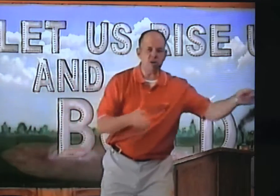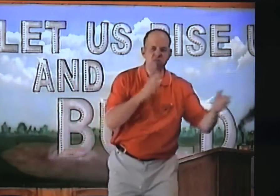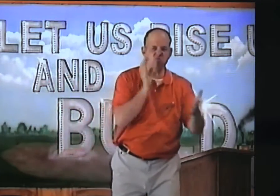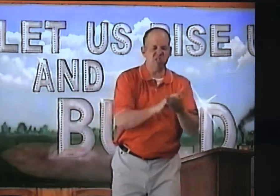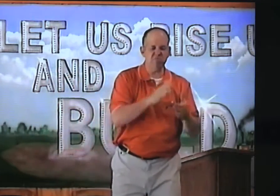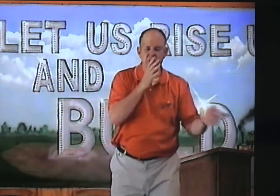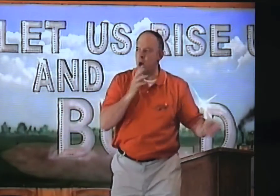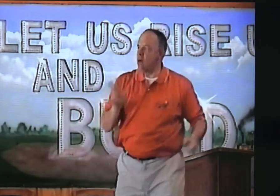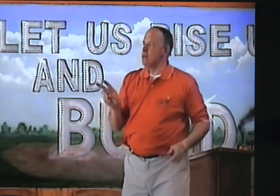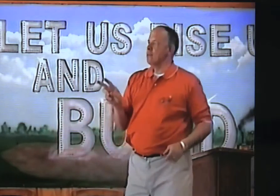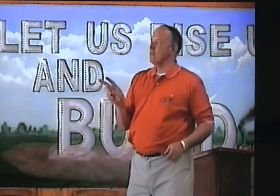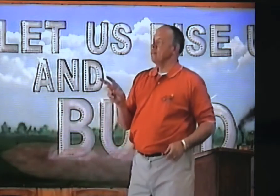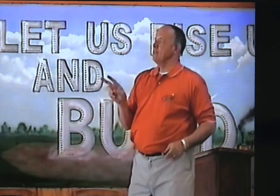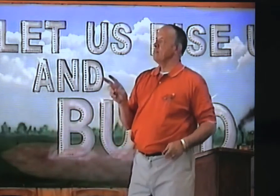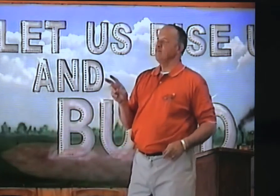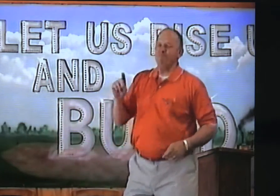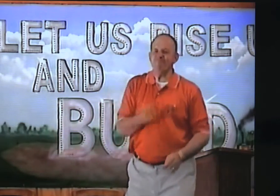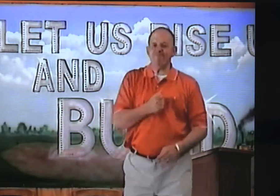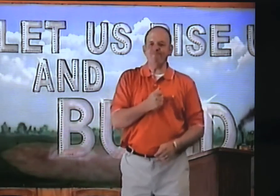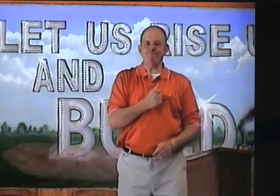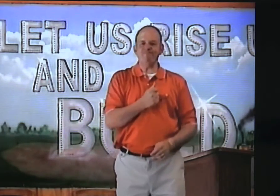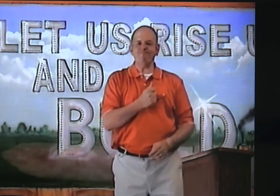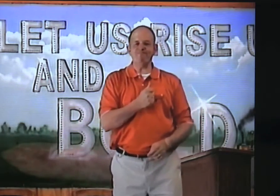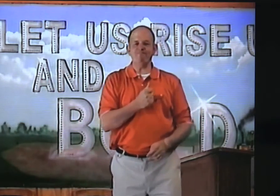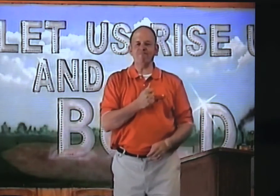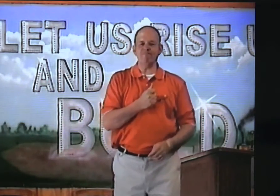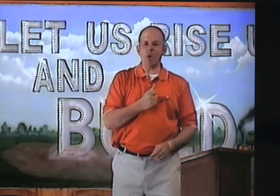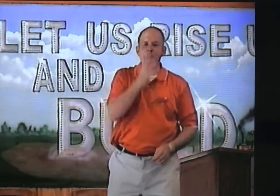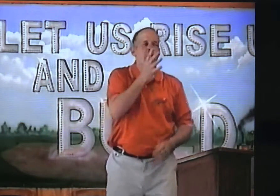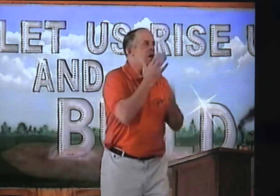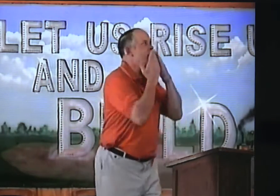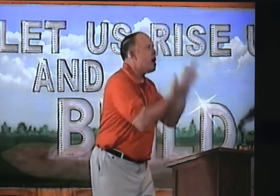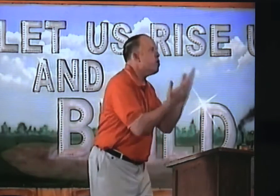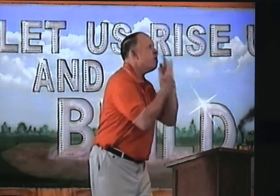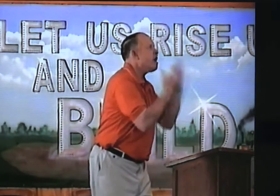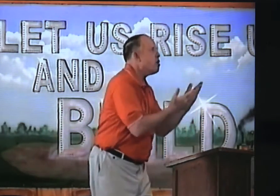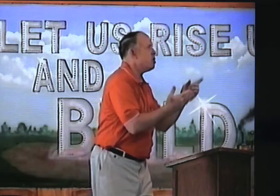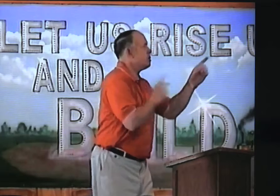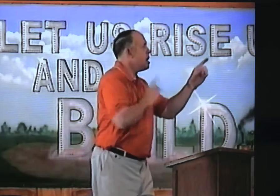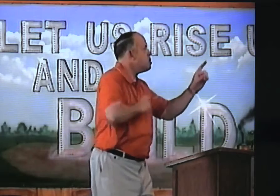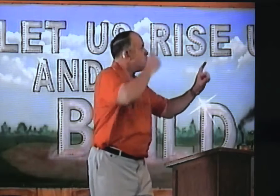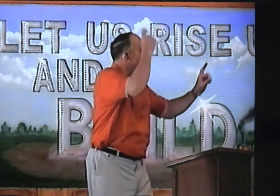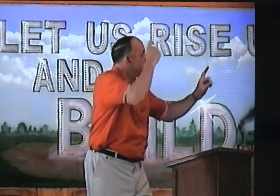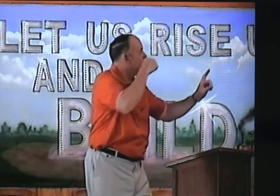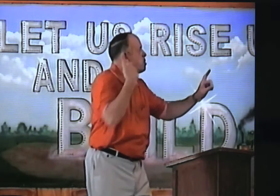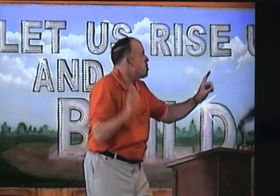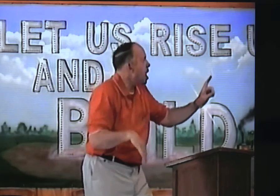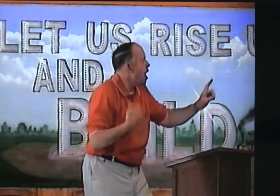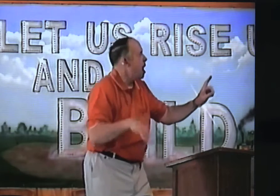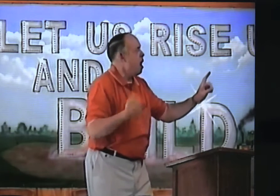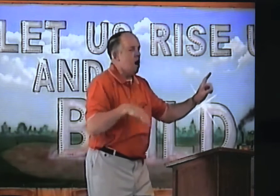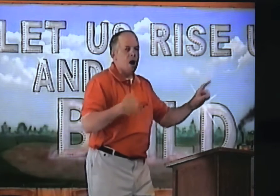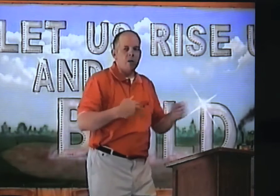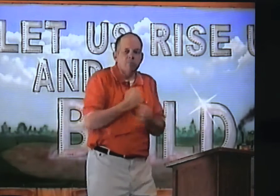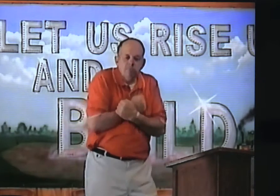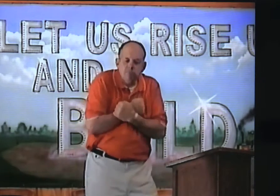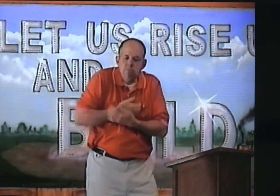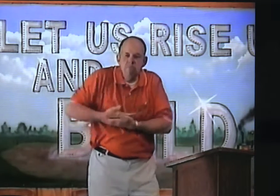and she gave it to the real mother. The other mother was mad, but the real mother said, thank you,